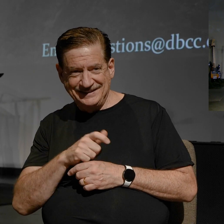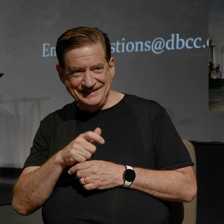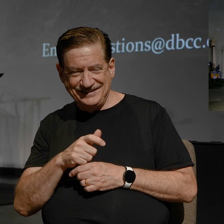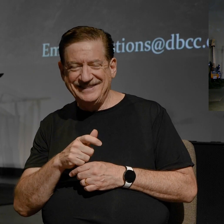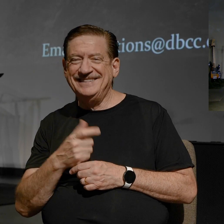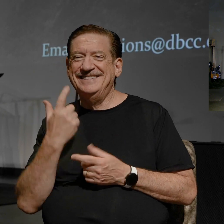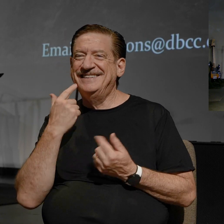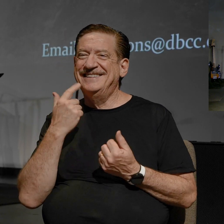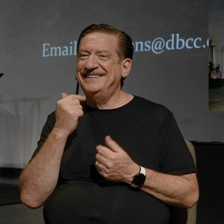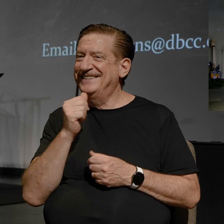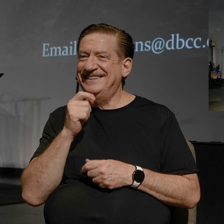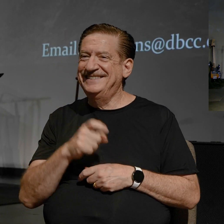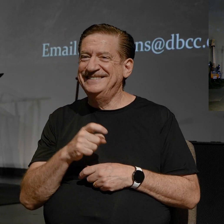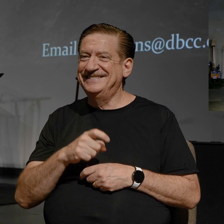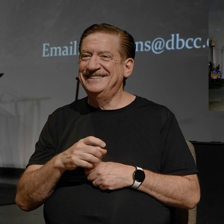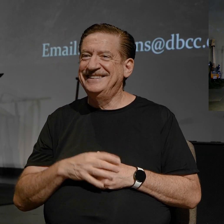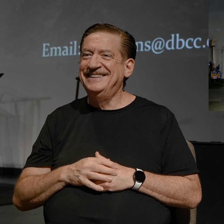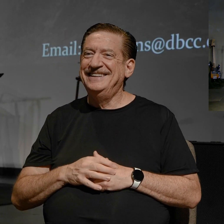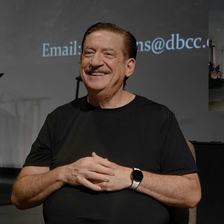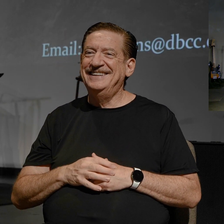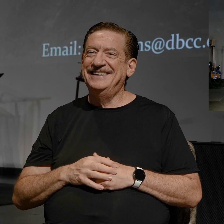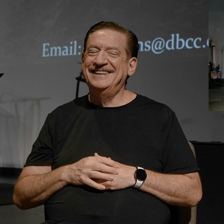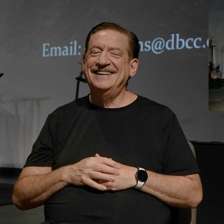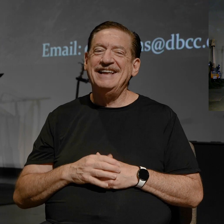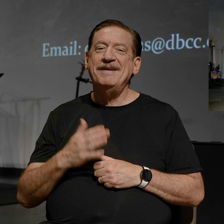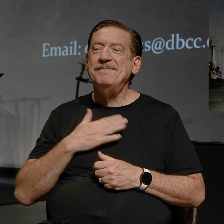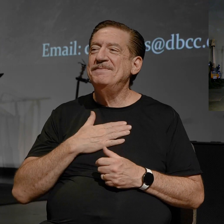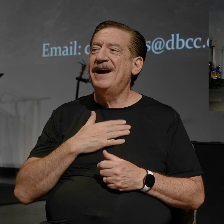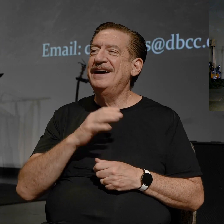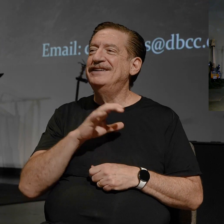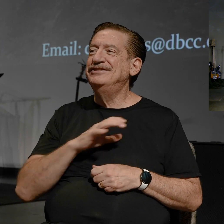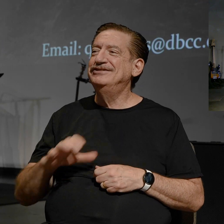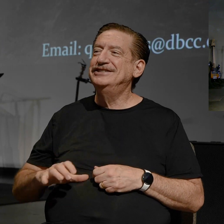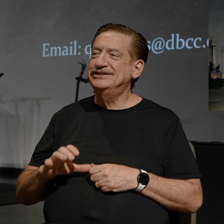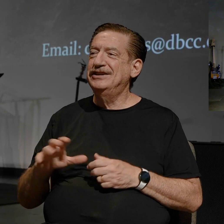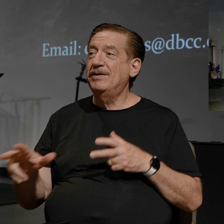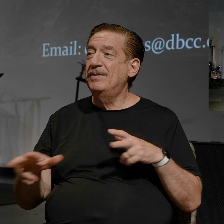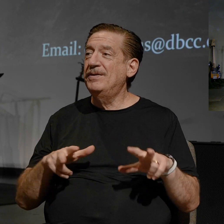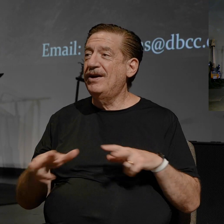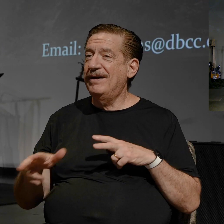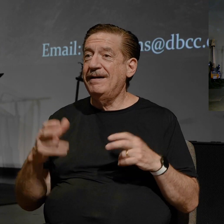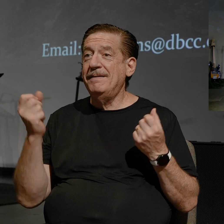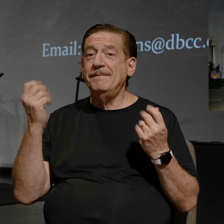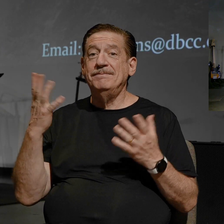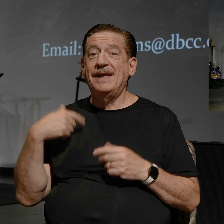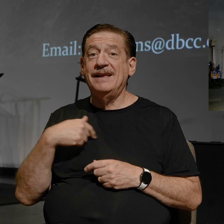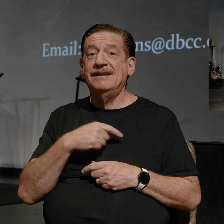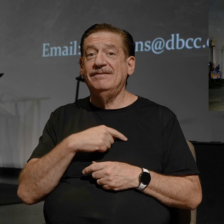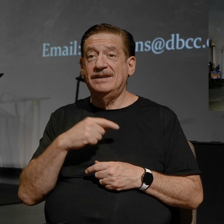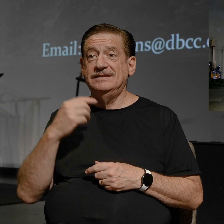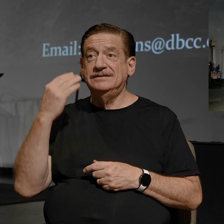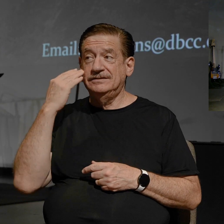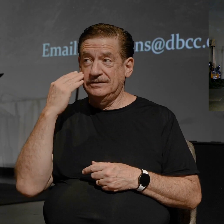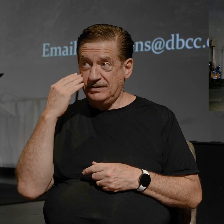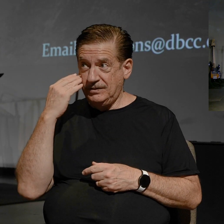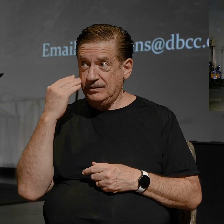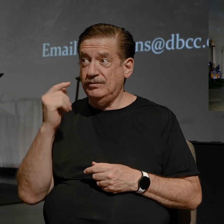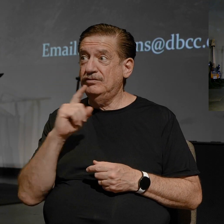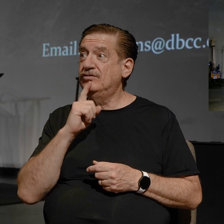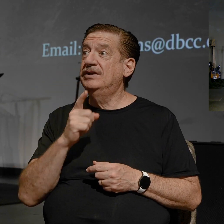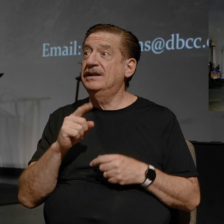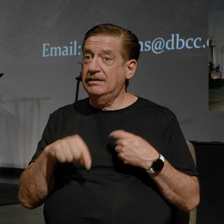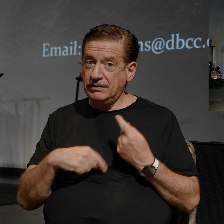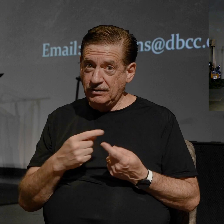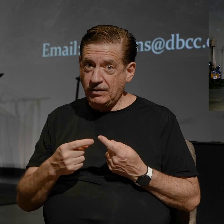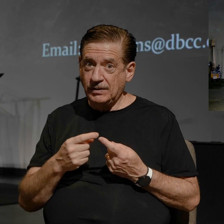necessary. Not necessary. In my Christian walk, for many of us know that if we're really going to